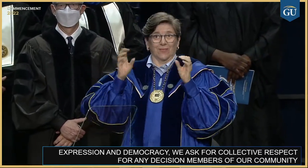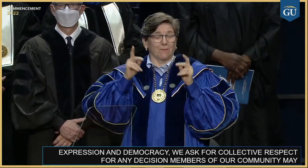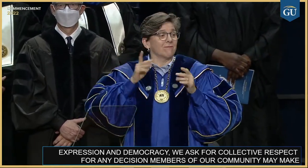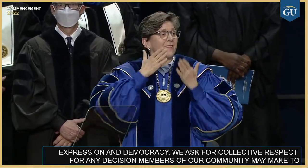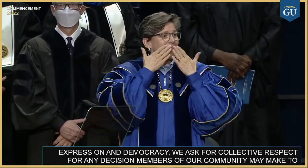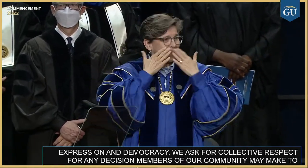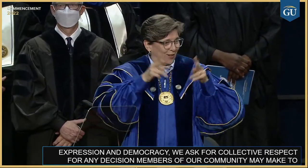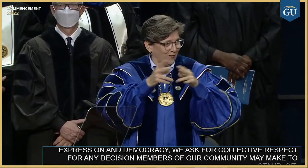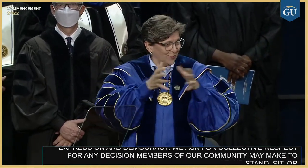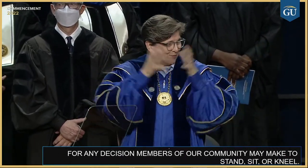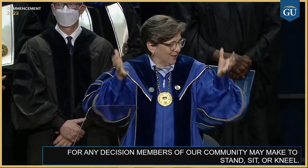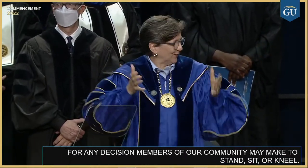Thank you.